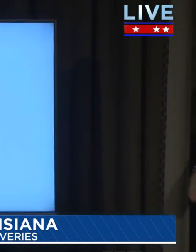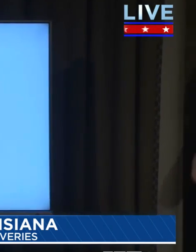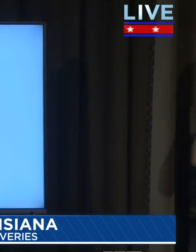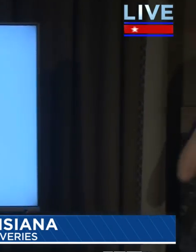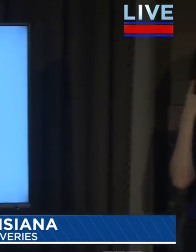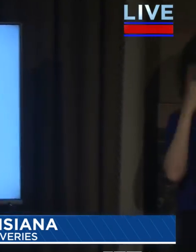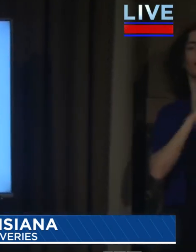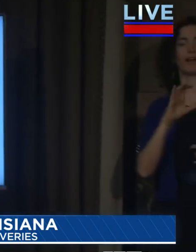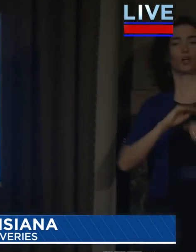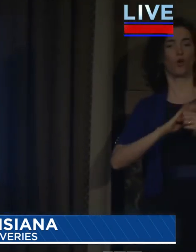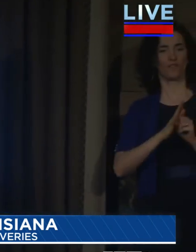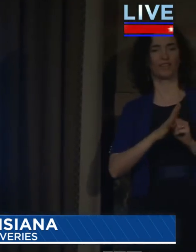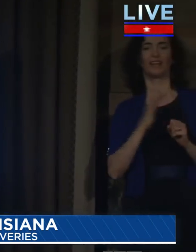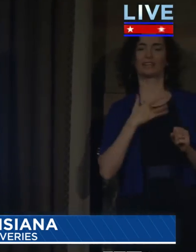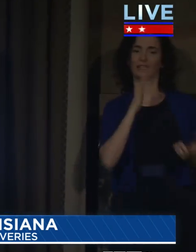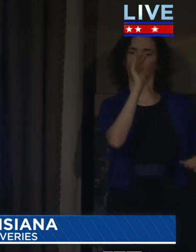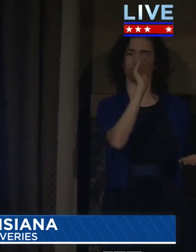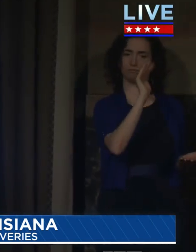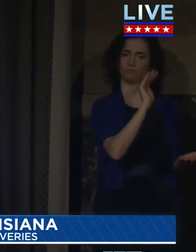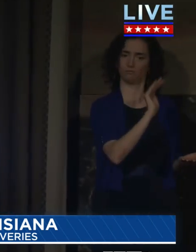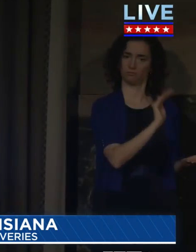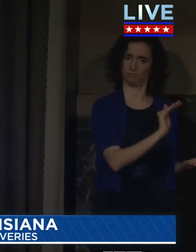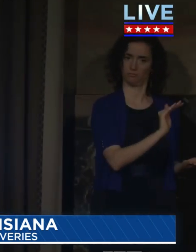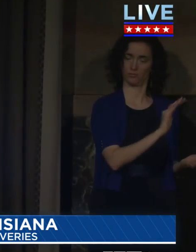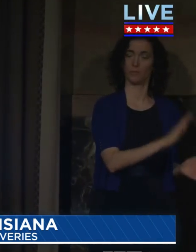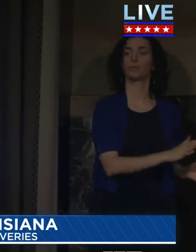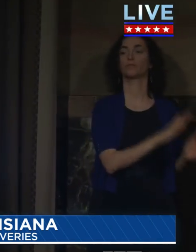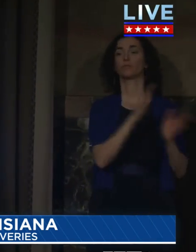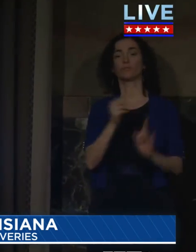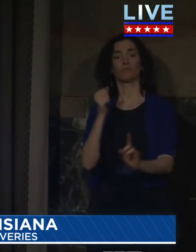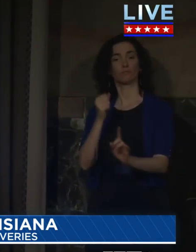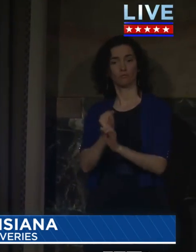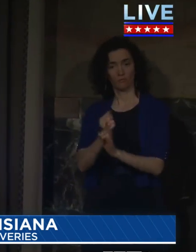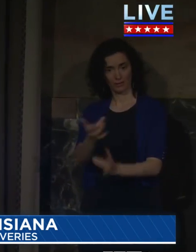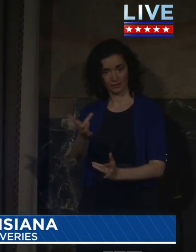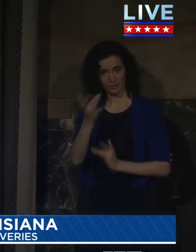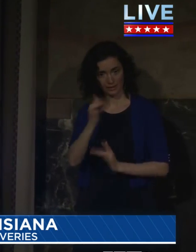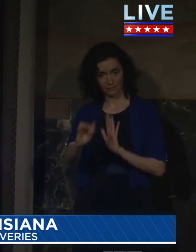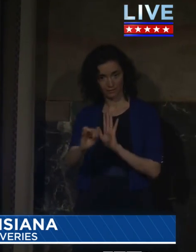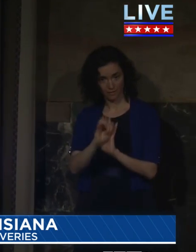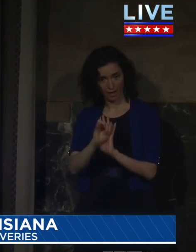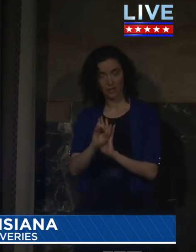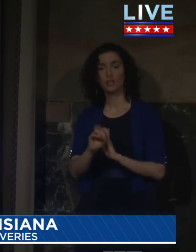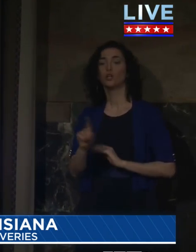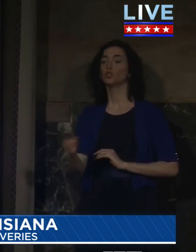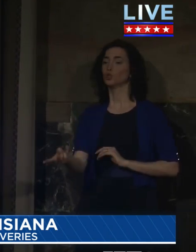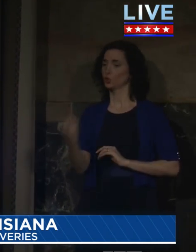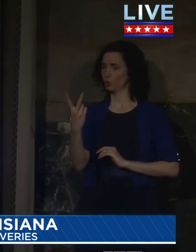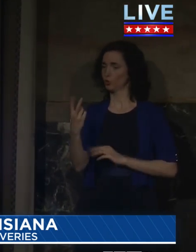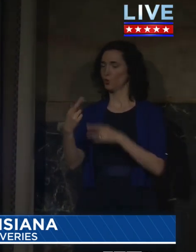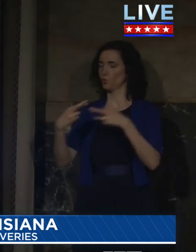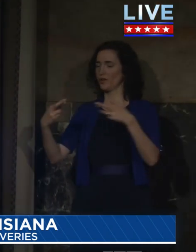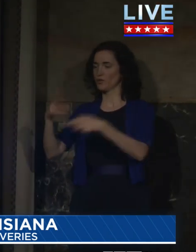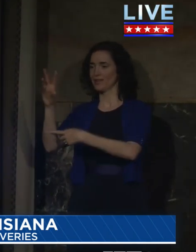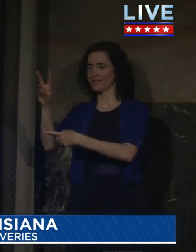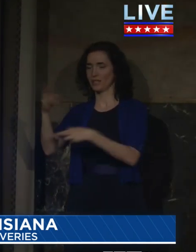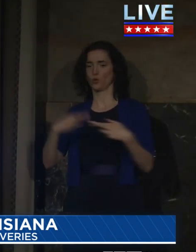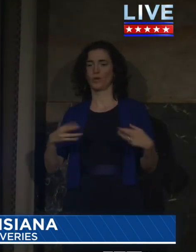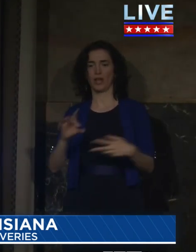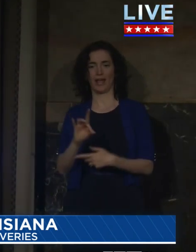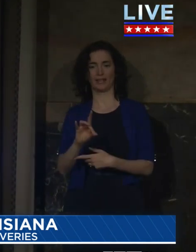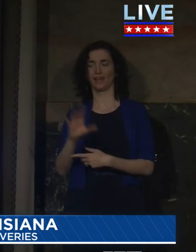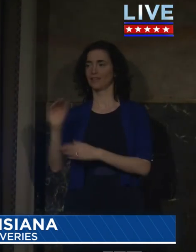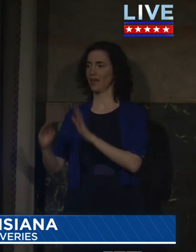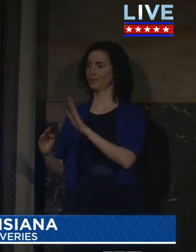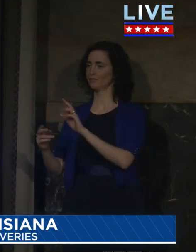state. Cases, here we saw only two regions, Region 6 and Region 8, so again, Cenla